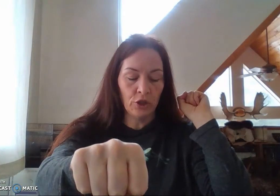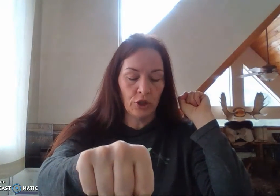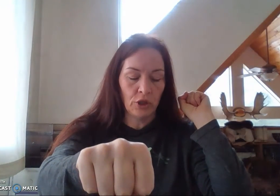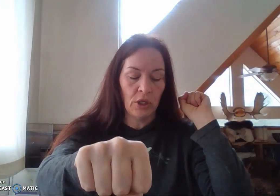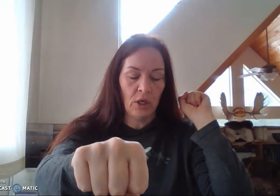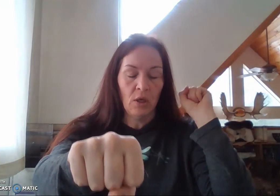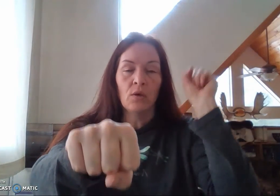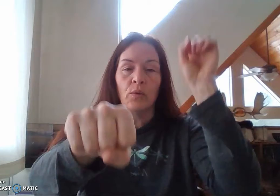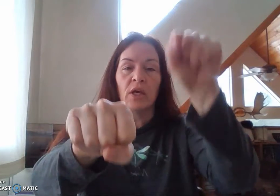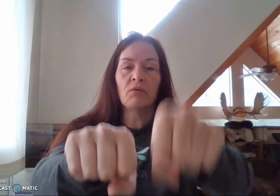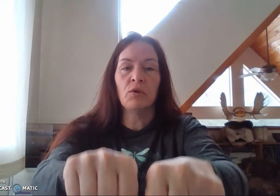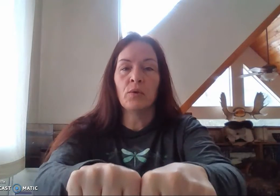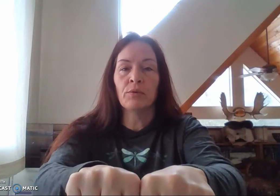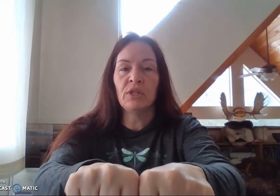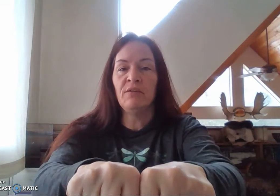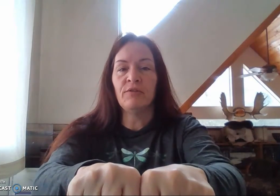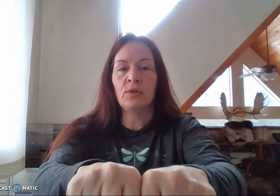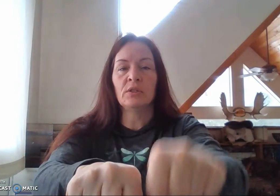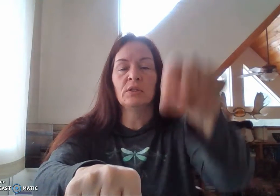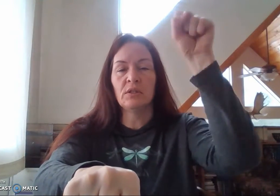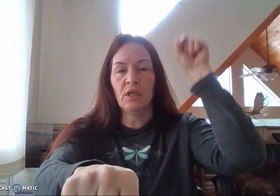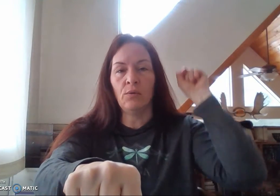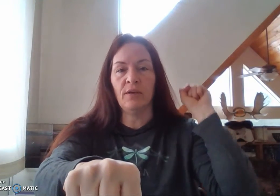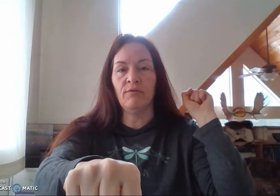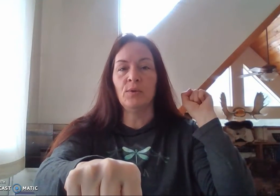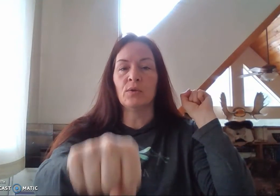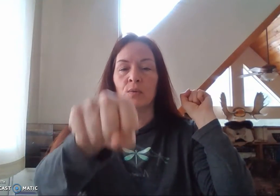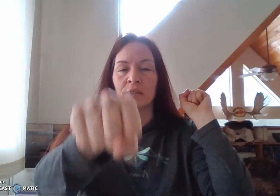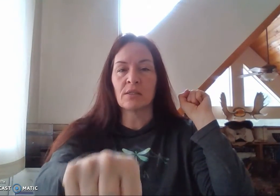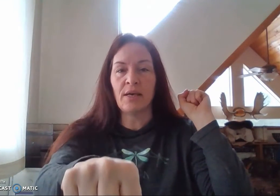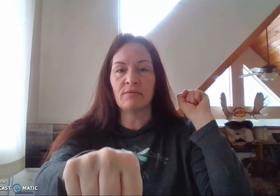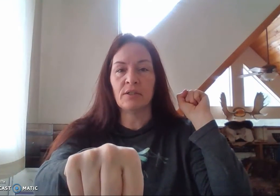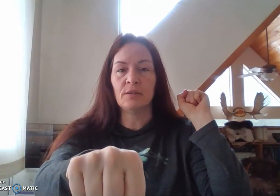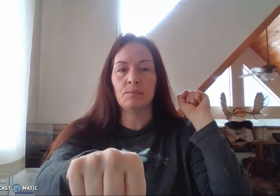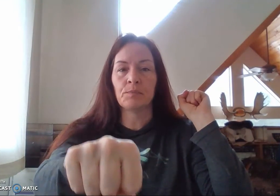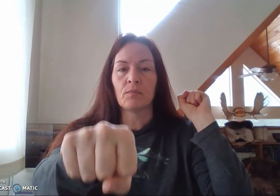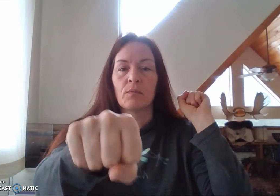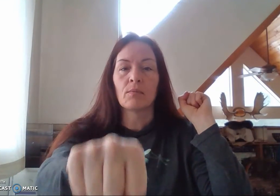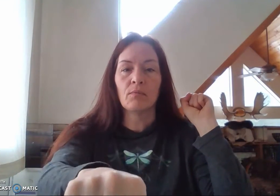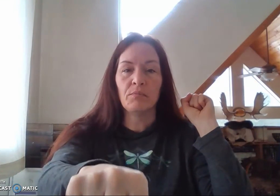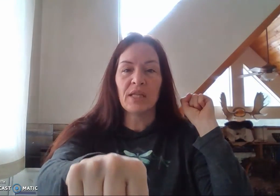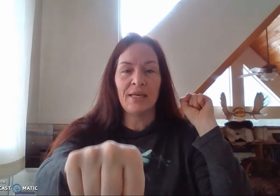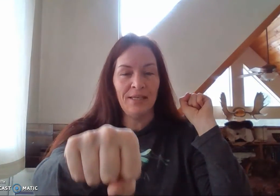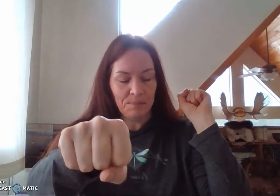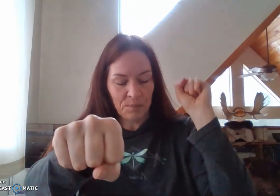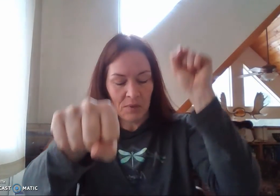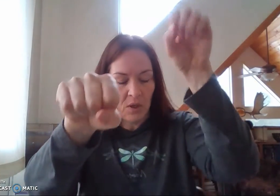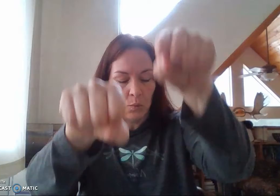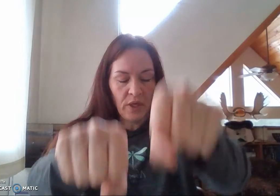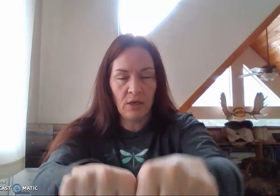Wish. We have the word playful, take away full, what's left? Play. We